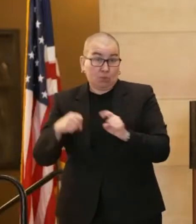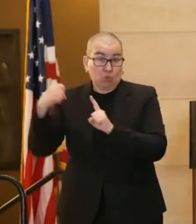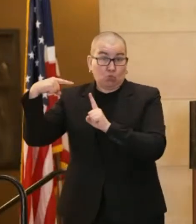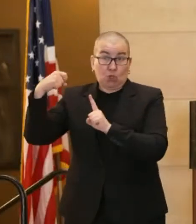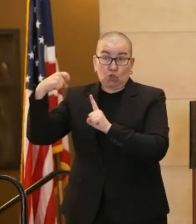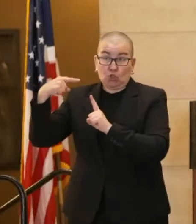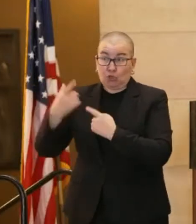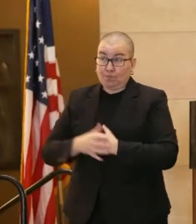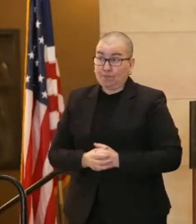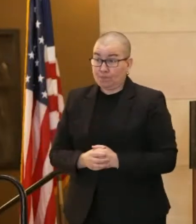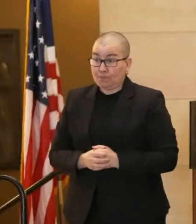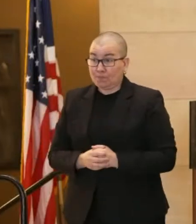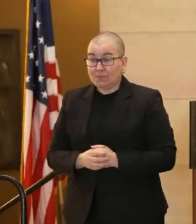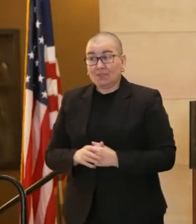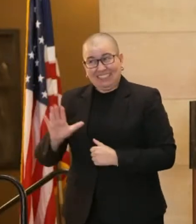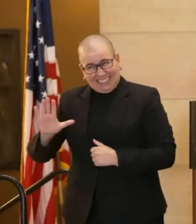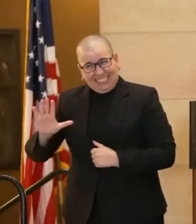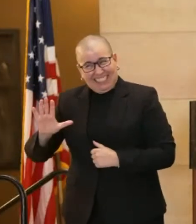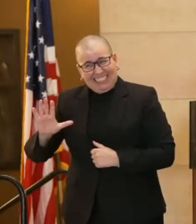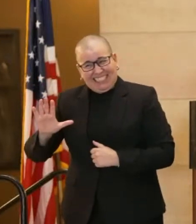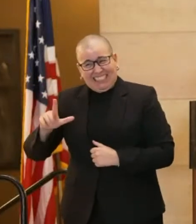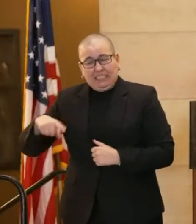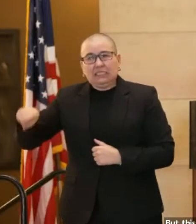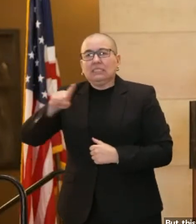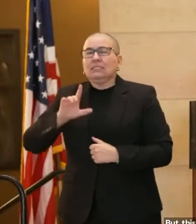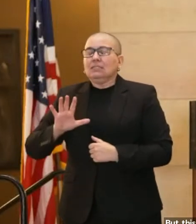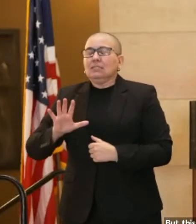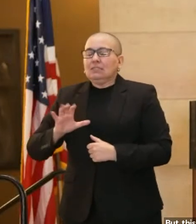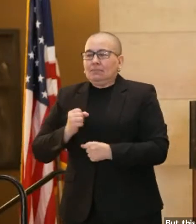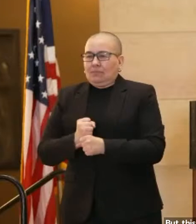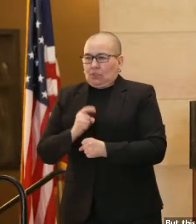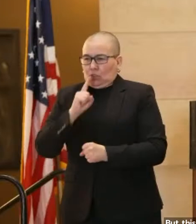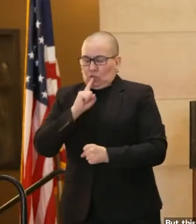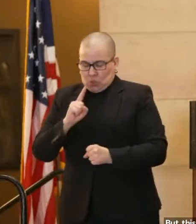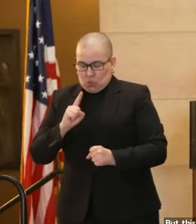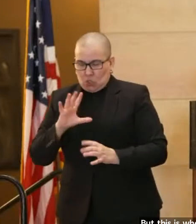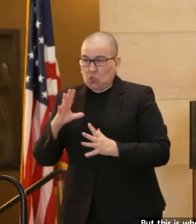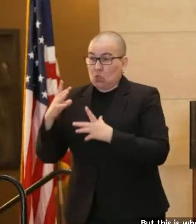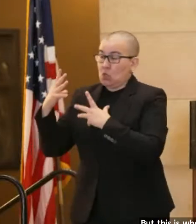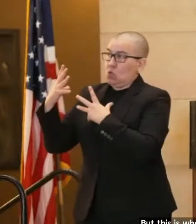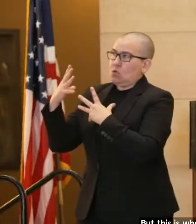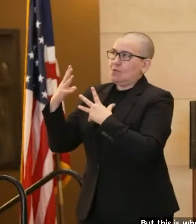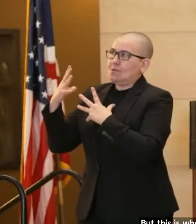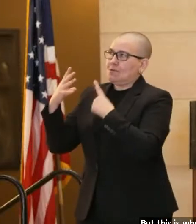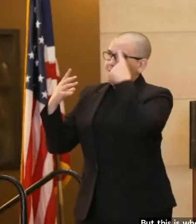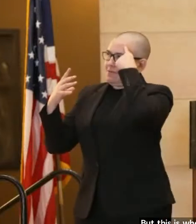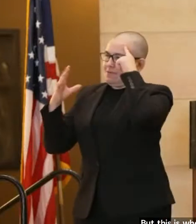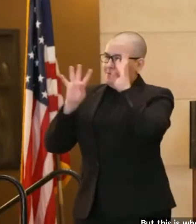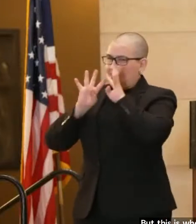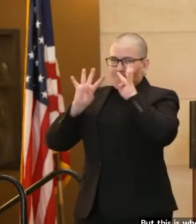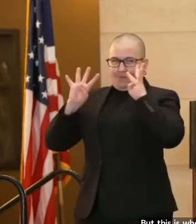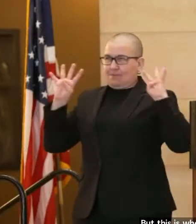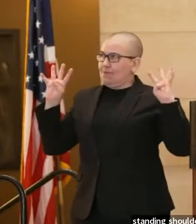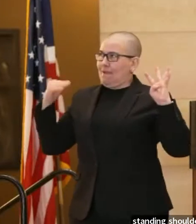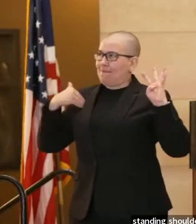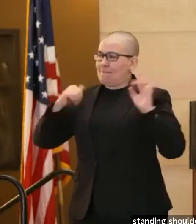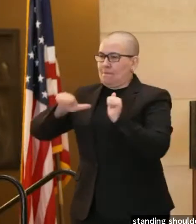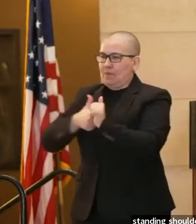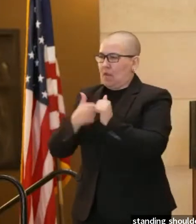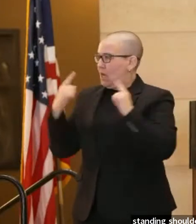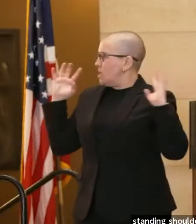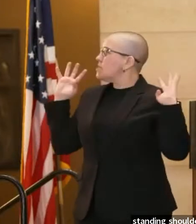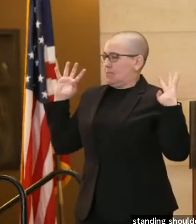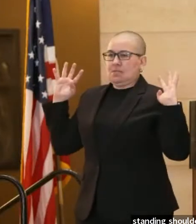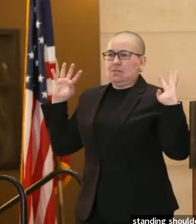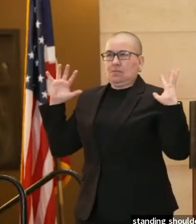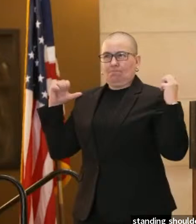when we have to make sure that we are standing shoulder to shoulder with one another, where we're working together to push back on that